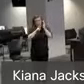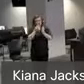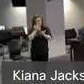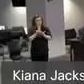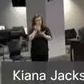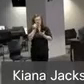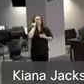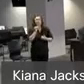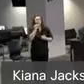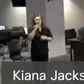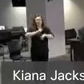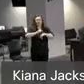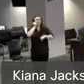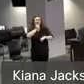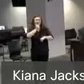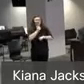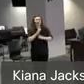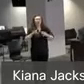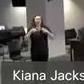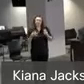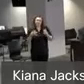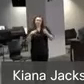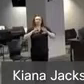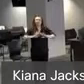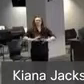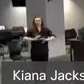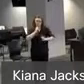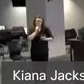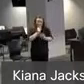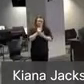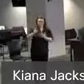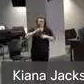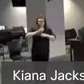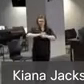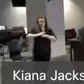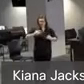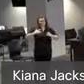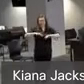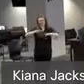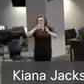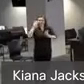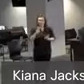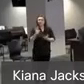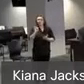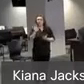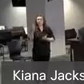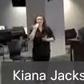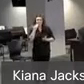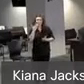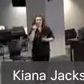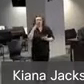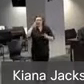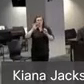day engaging in mindfulness exercises can help decrease your stress and anxiety and improve mood and focus.